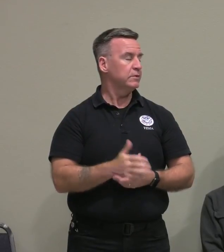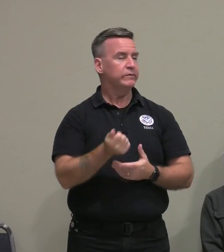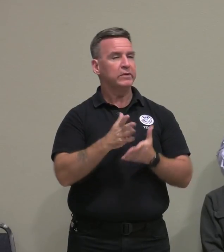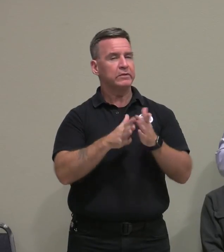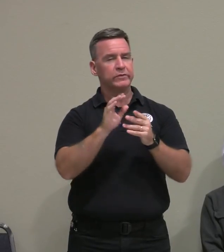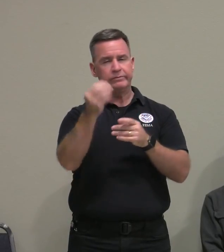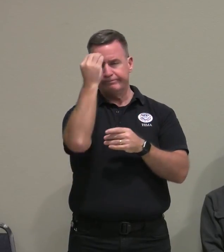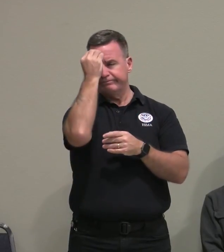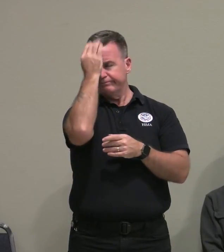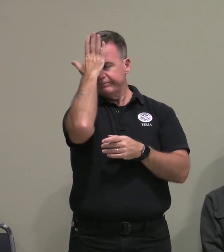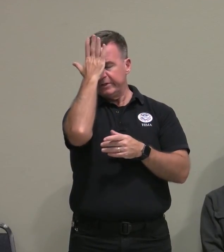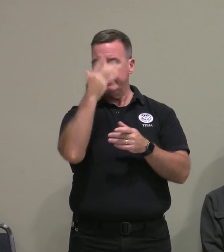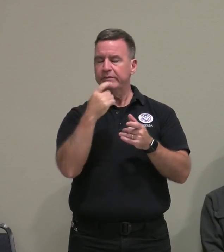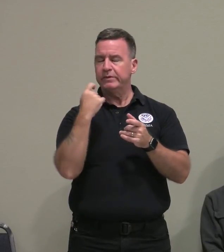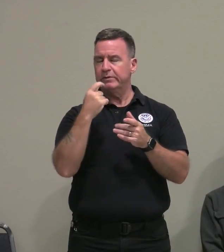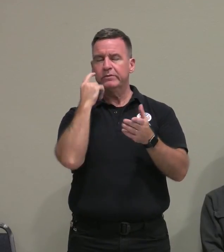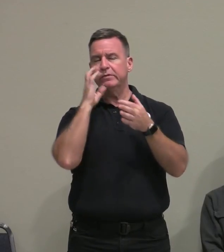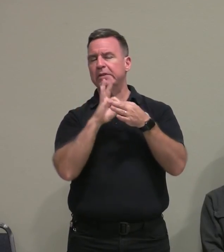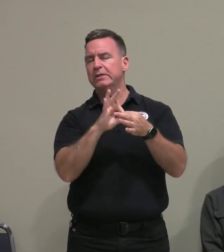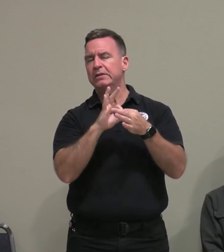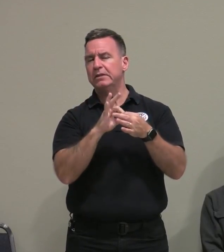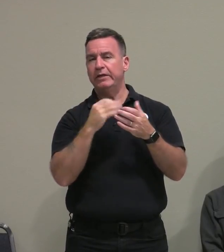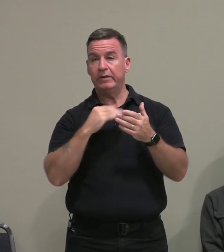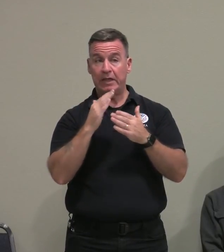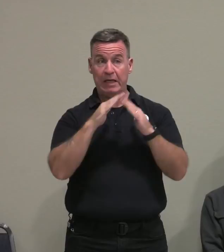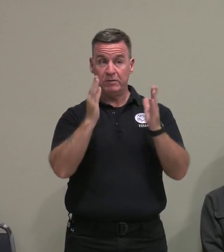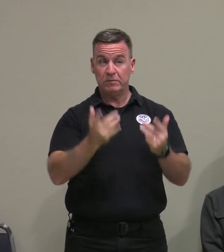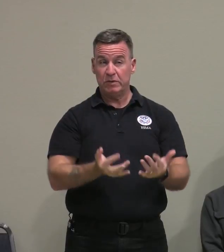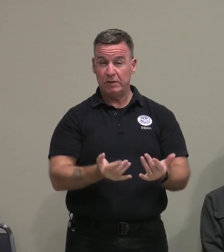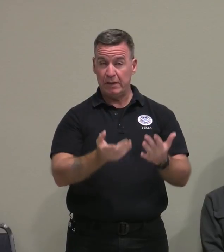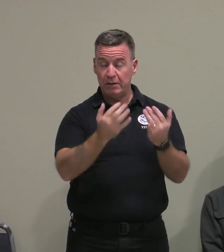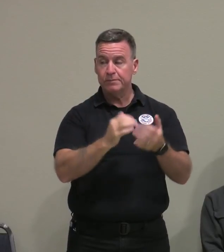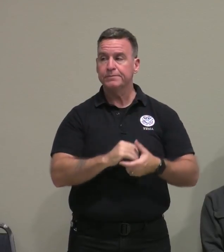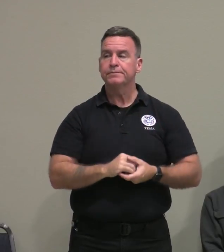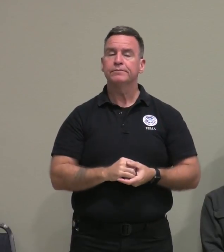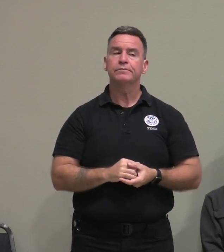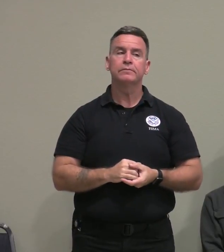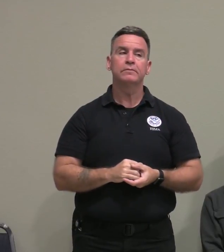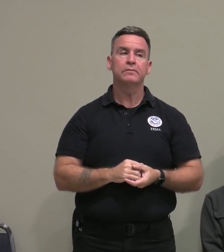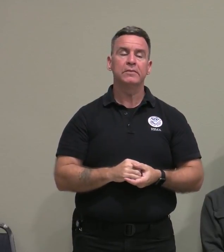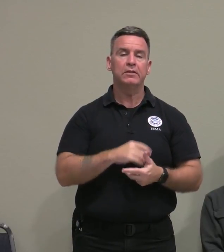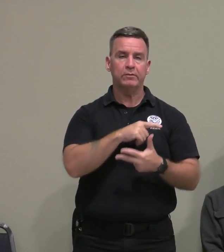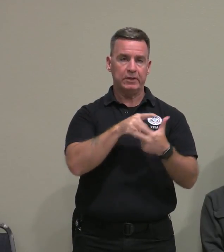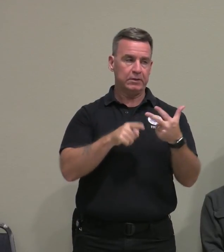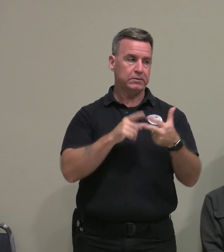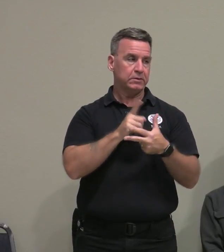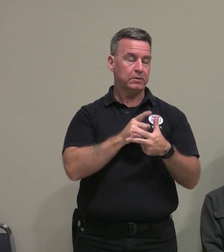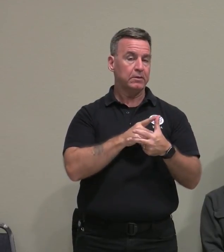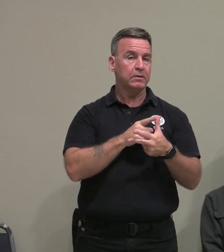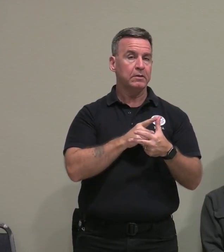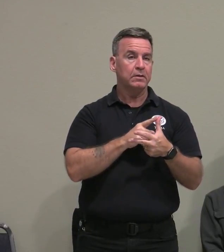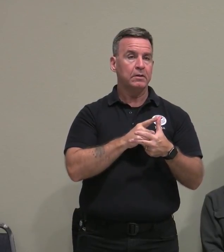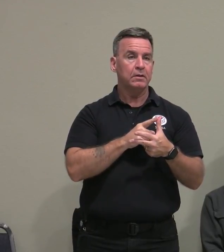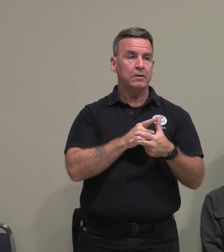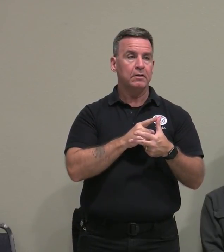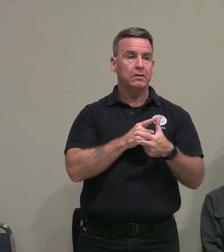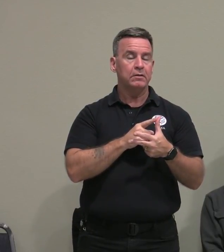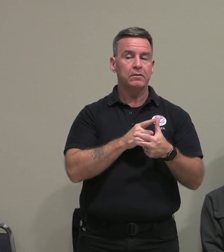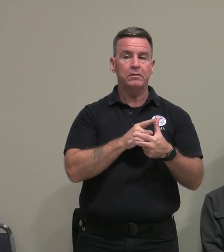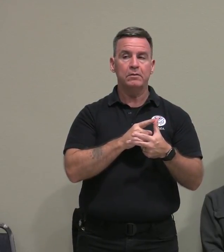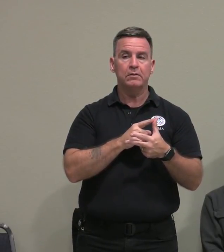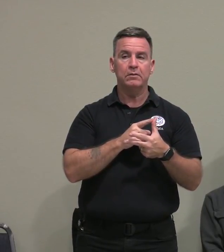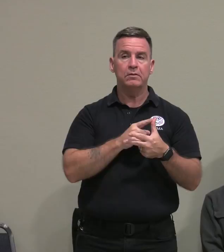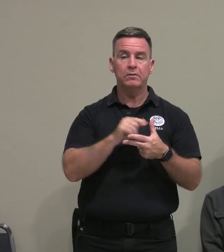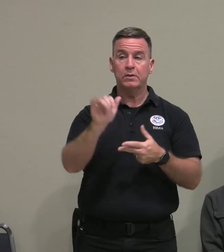Maybe you guys can relate to this as far as having your house burned down. Three things. One, when your